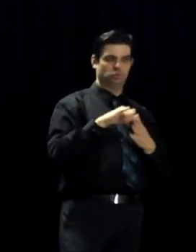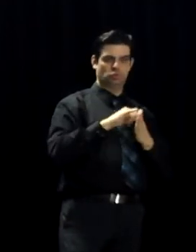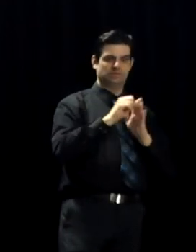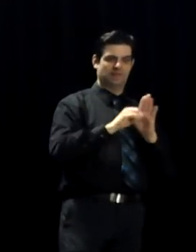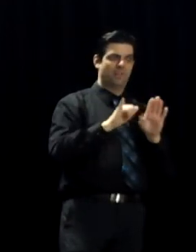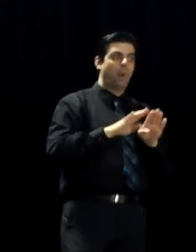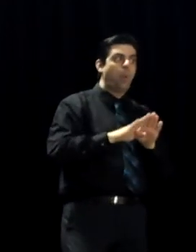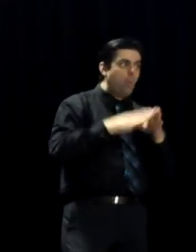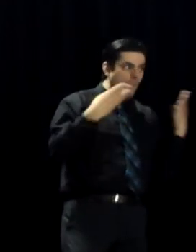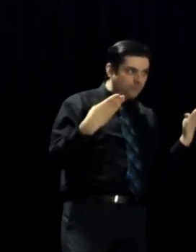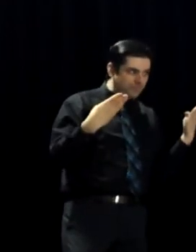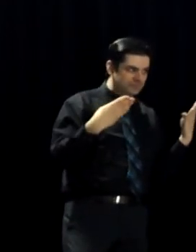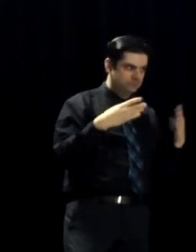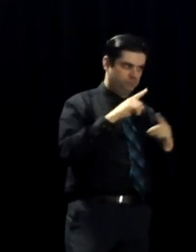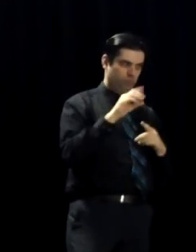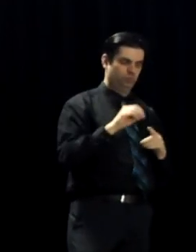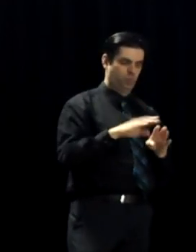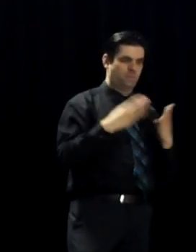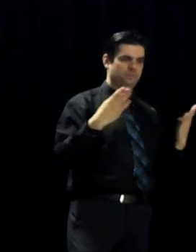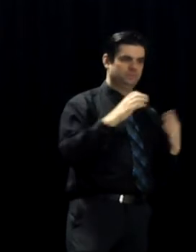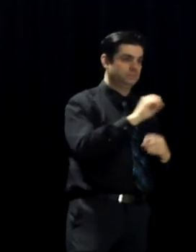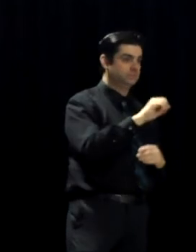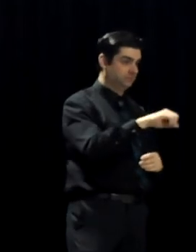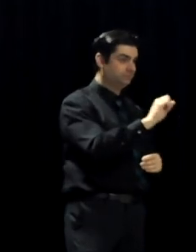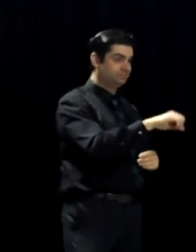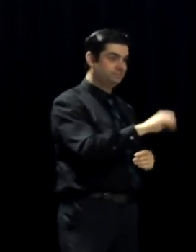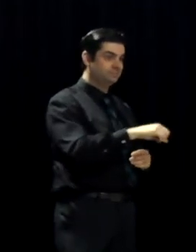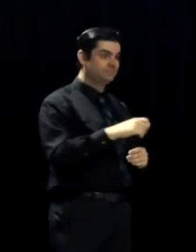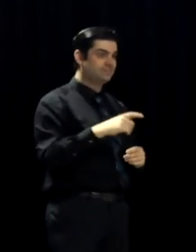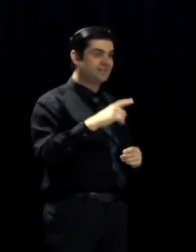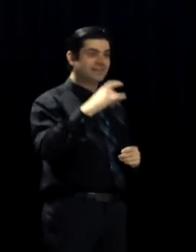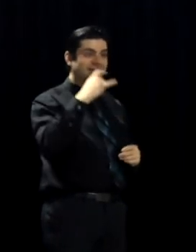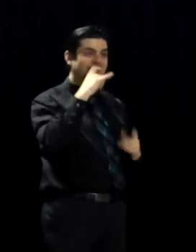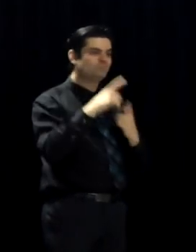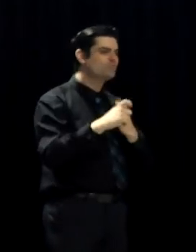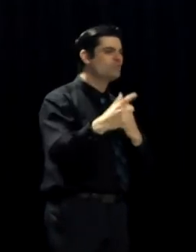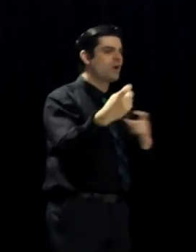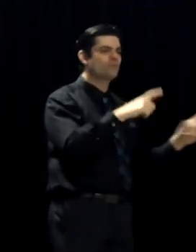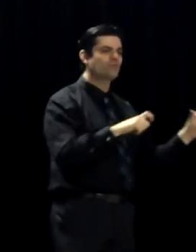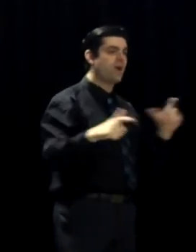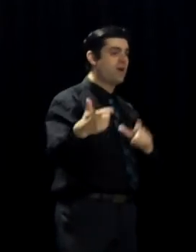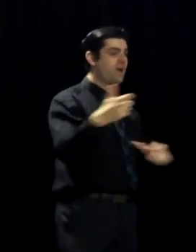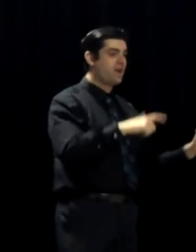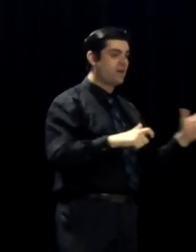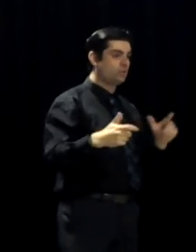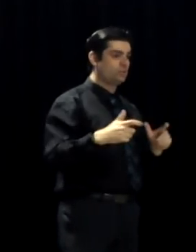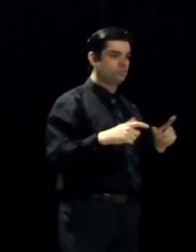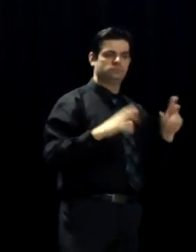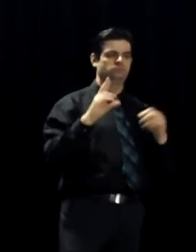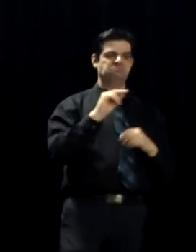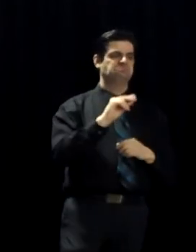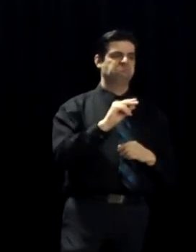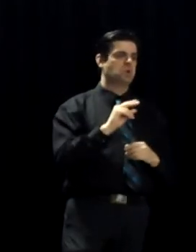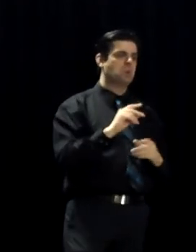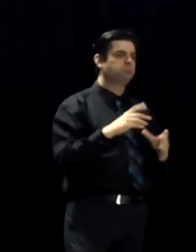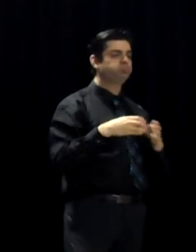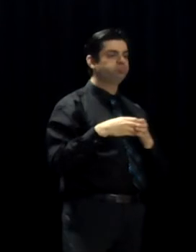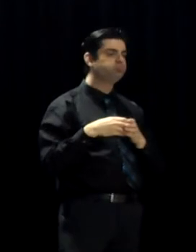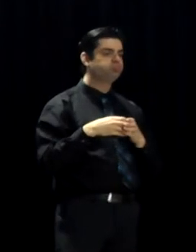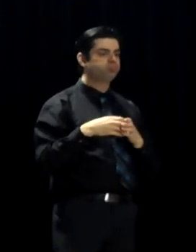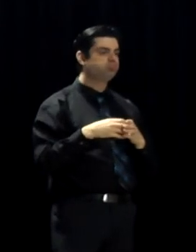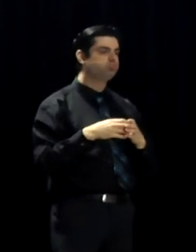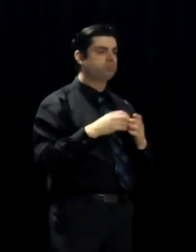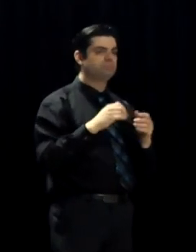kids running around? Were they? No, kids were with their families, and everybody was going from exhibit to exhibit.